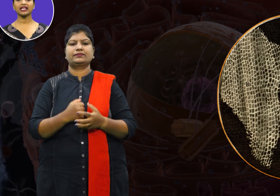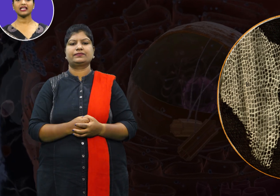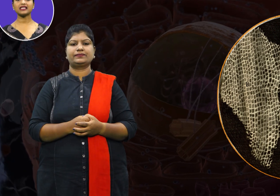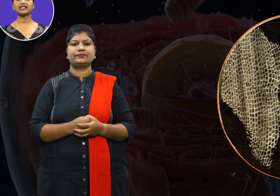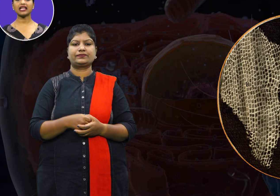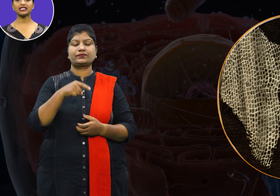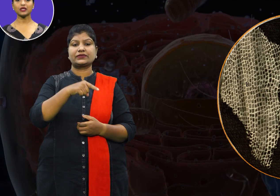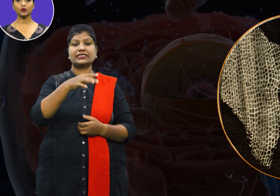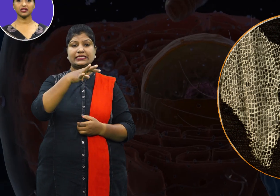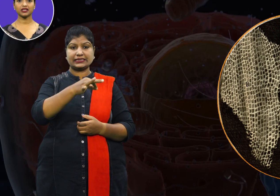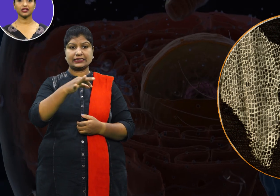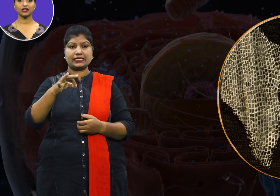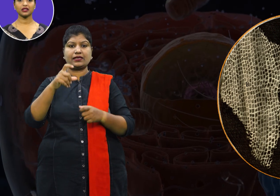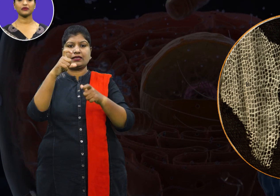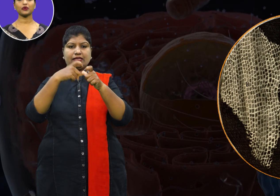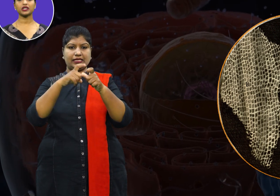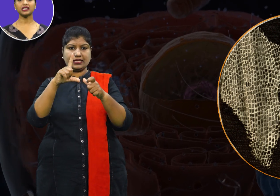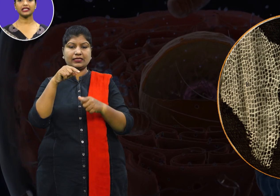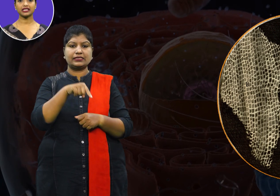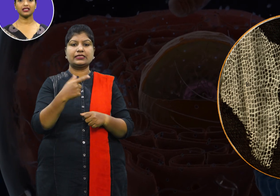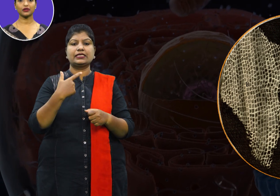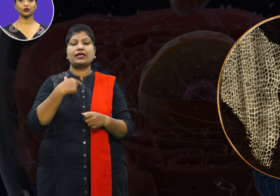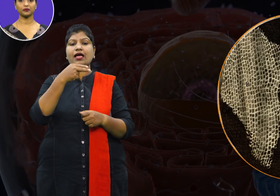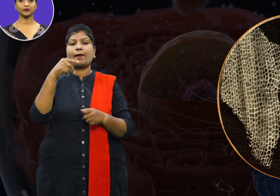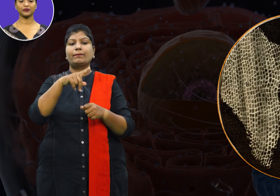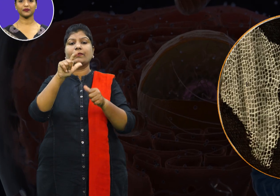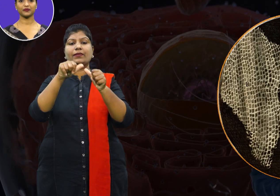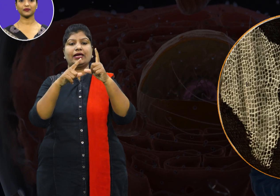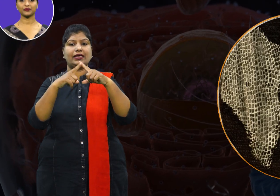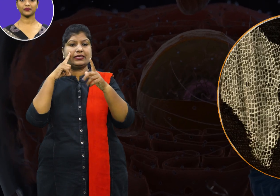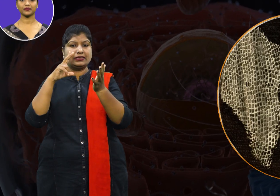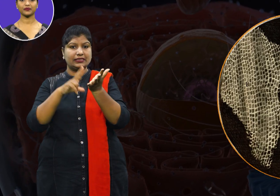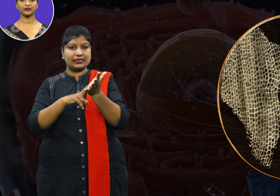Cell is a Latin word for a little room.